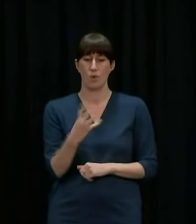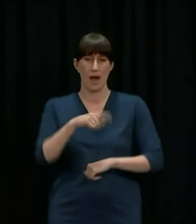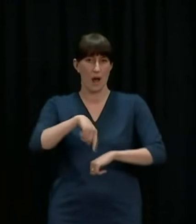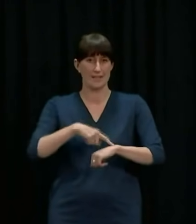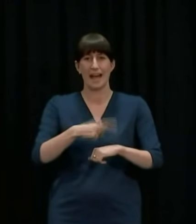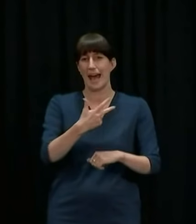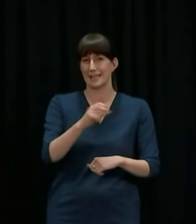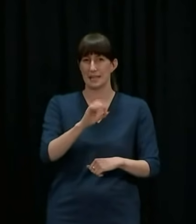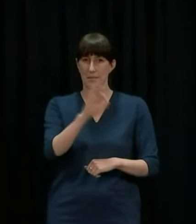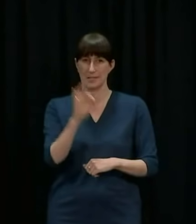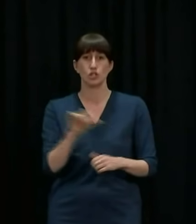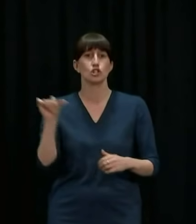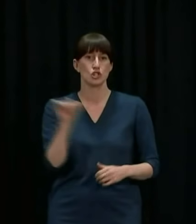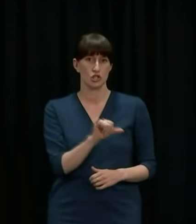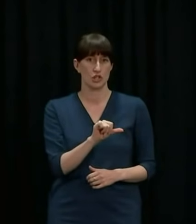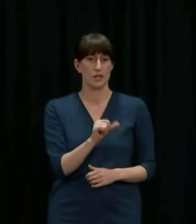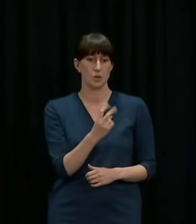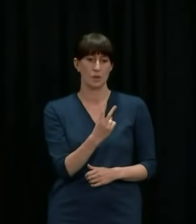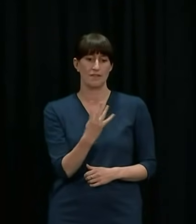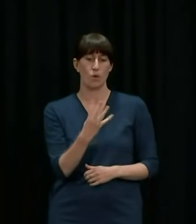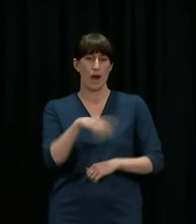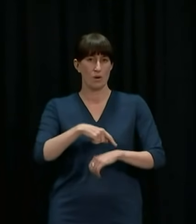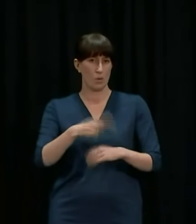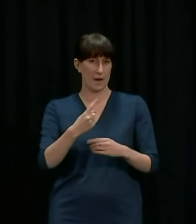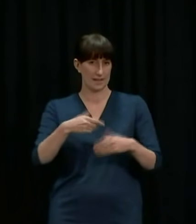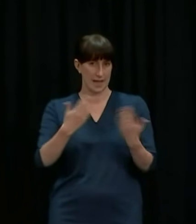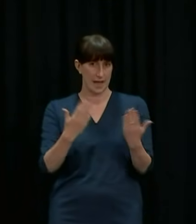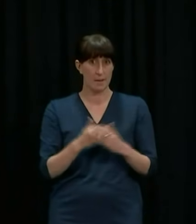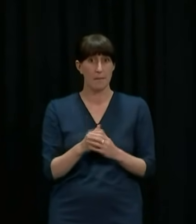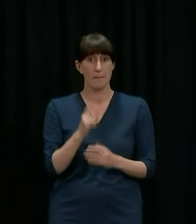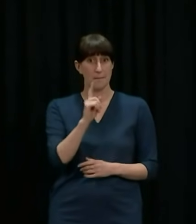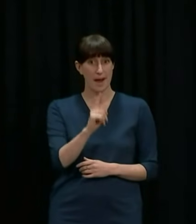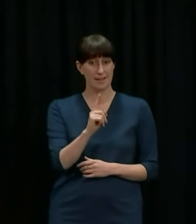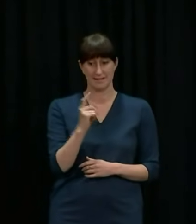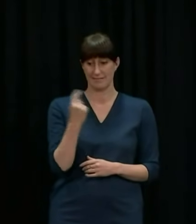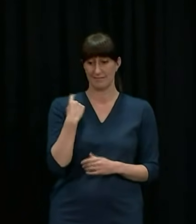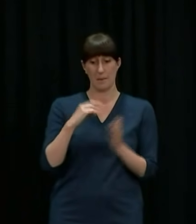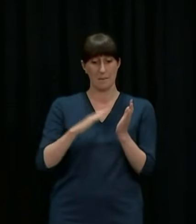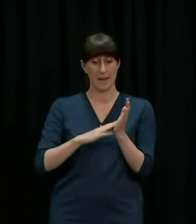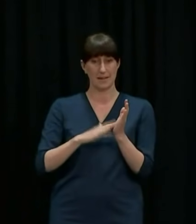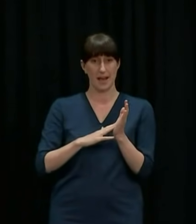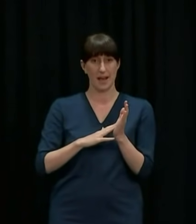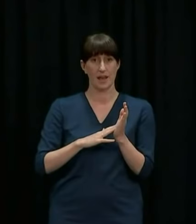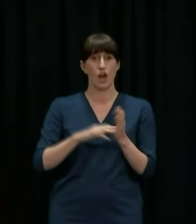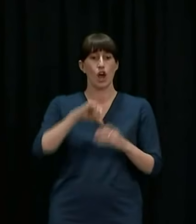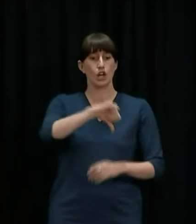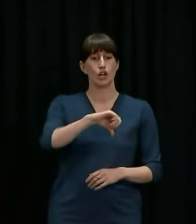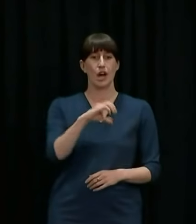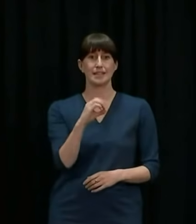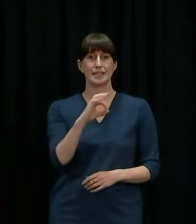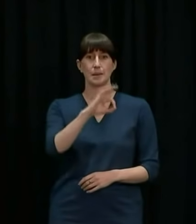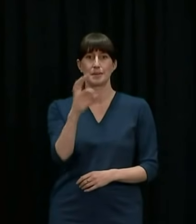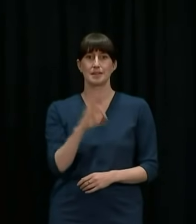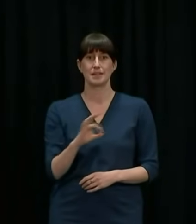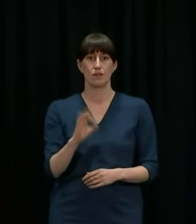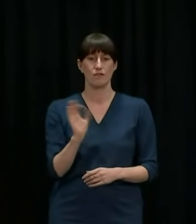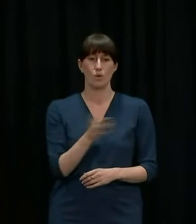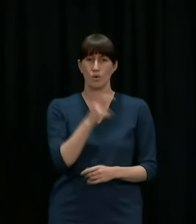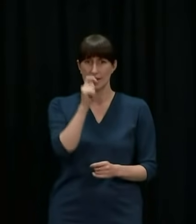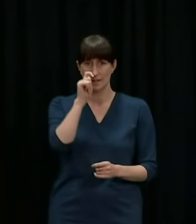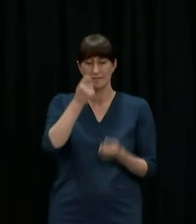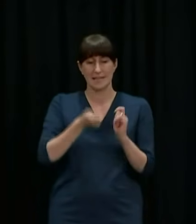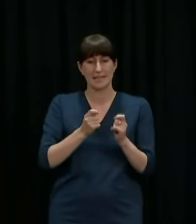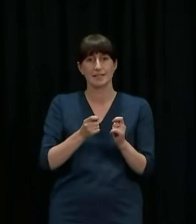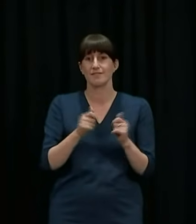hours. And I can say from Monday this week, for example, 90% of all tests were processed within that 24-hour